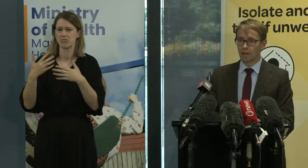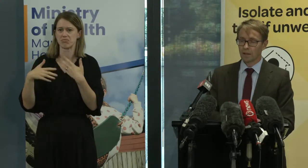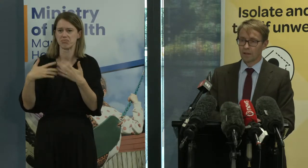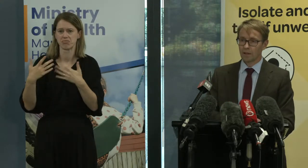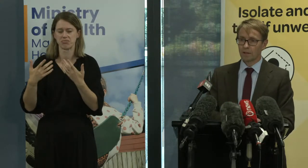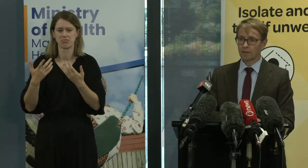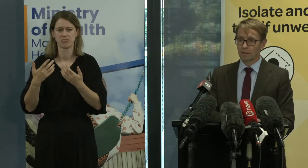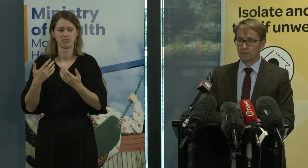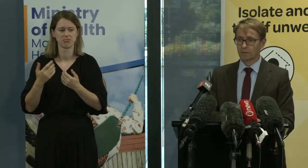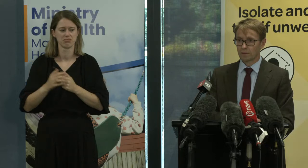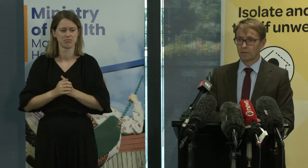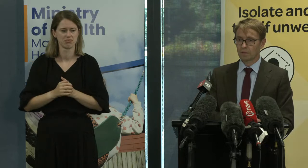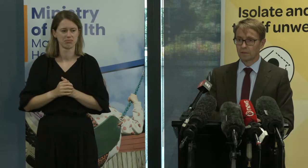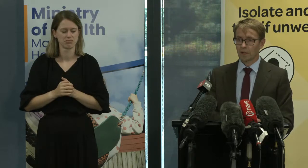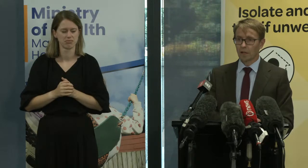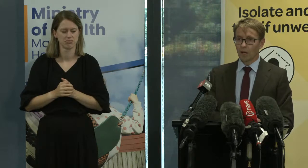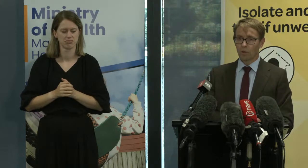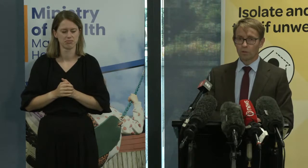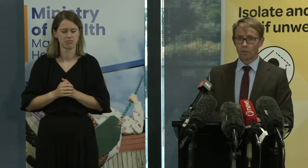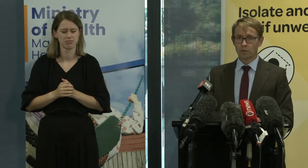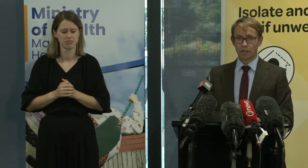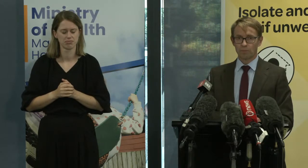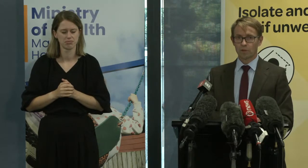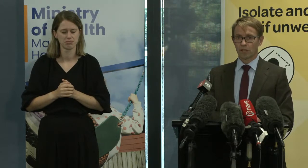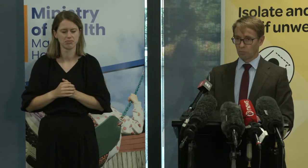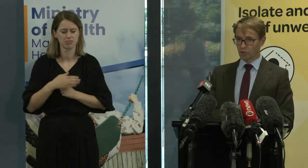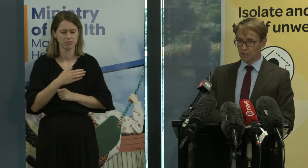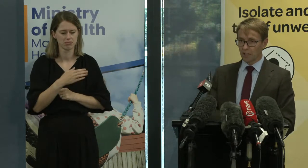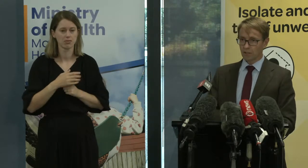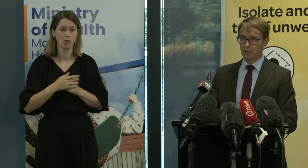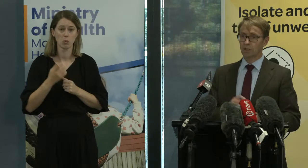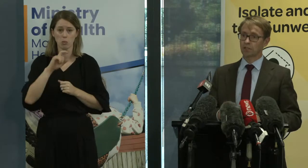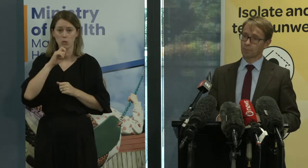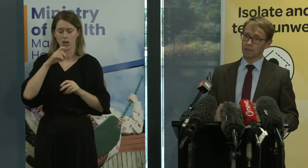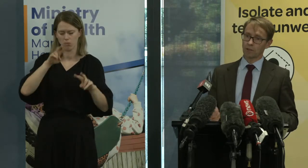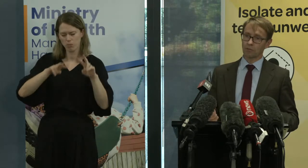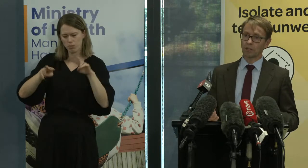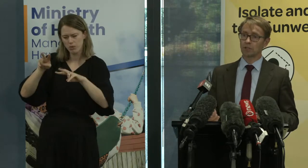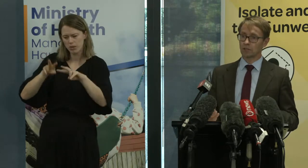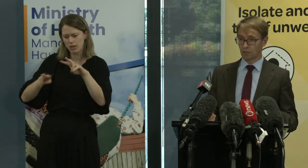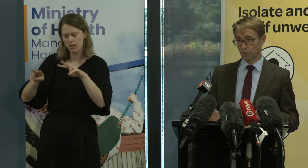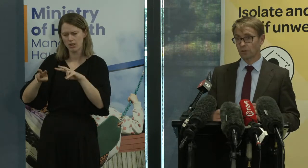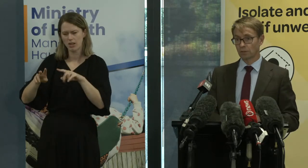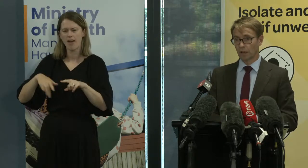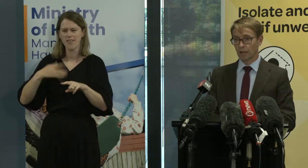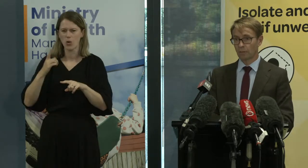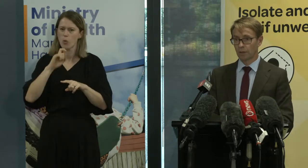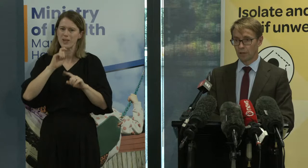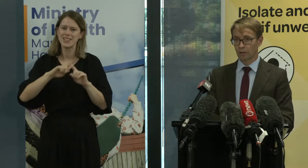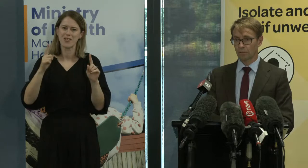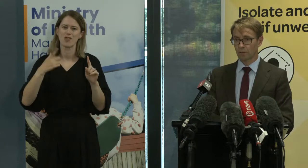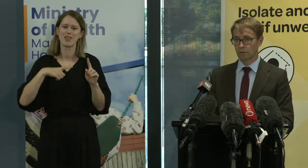to carry on with? Well, we'll keep looking at it, and I suspect that the reasons differ